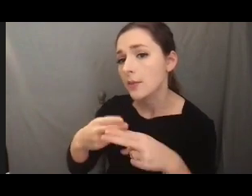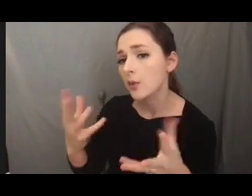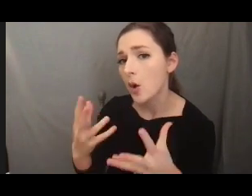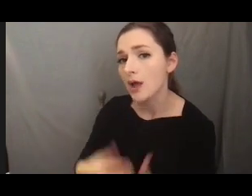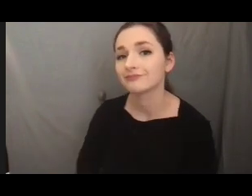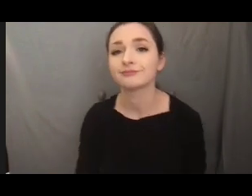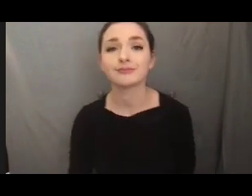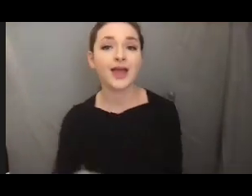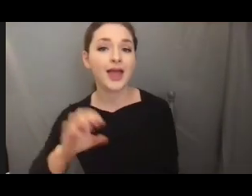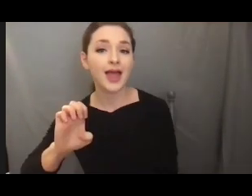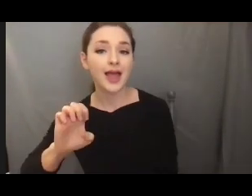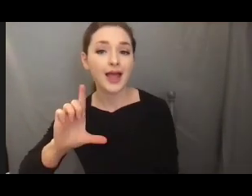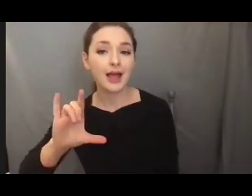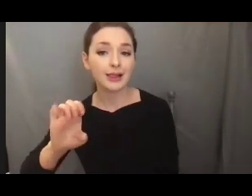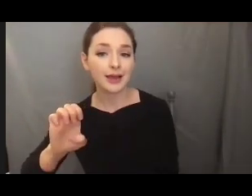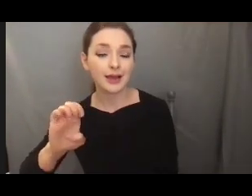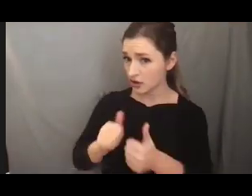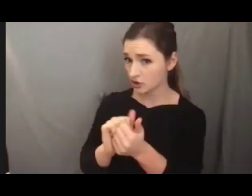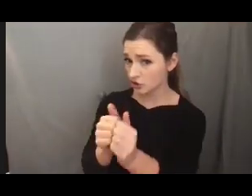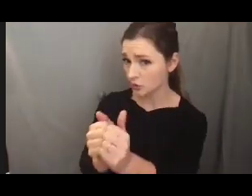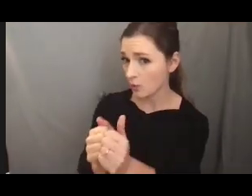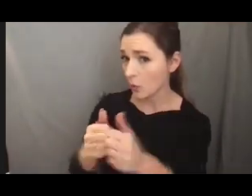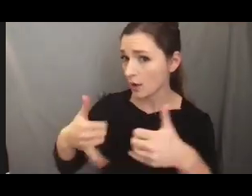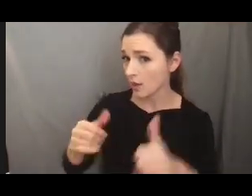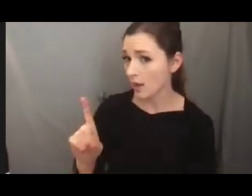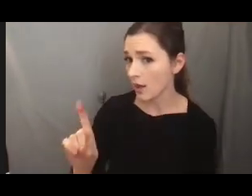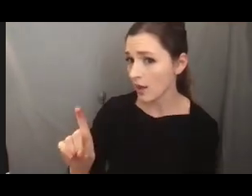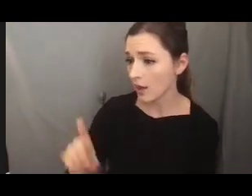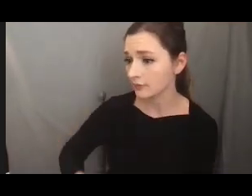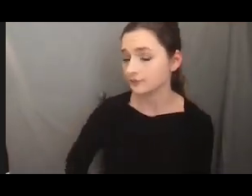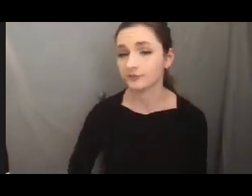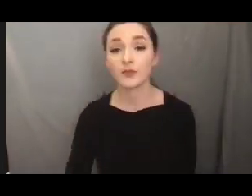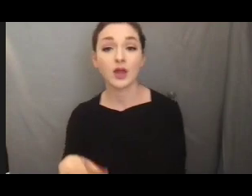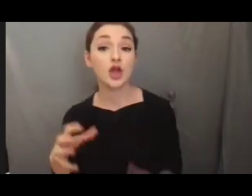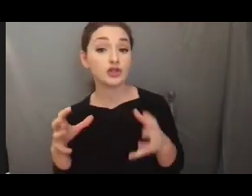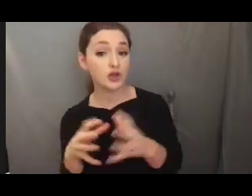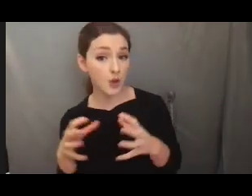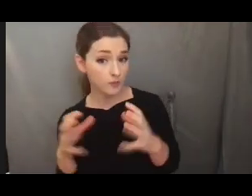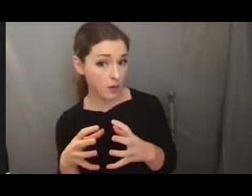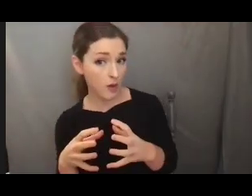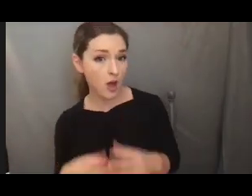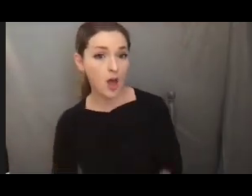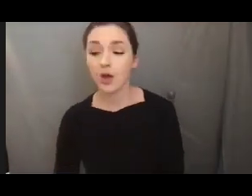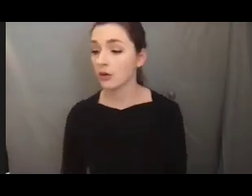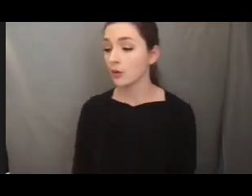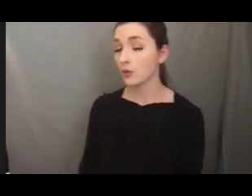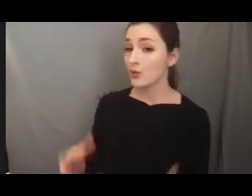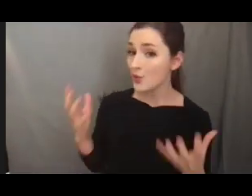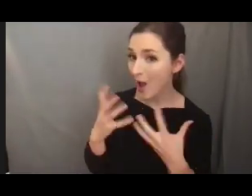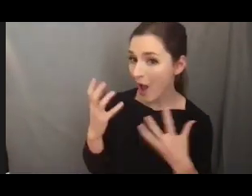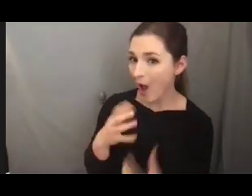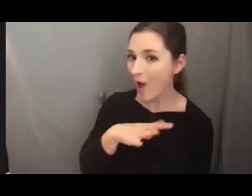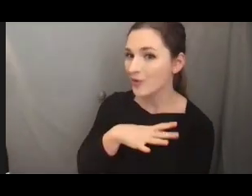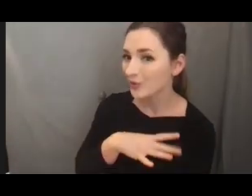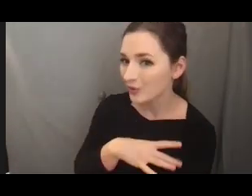Planch. What sport did she play? Softball. Softball. Awesome. Oh, okay. Cool. Very cool. That's